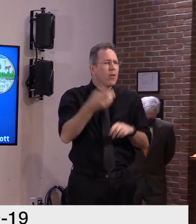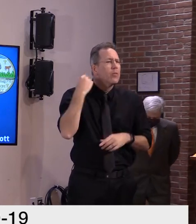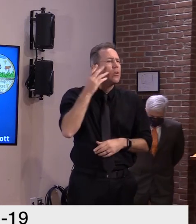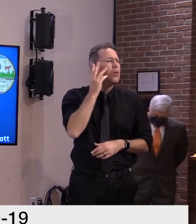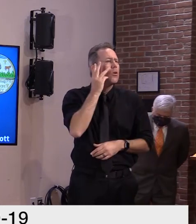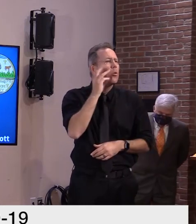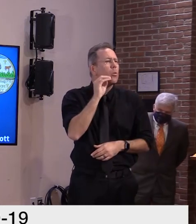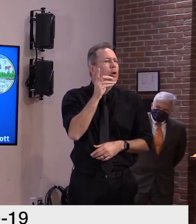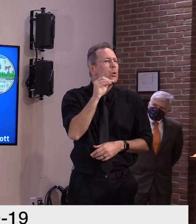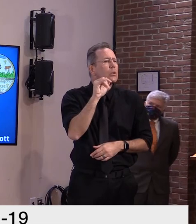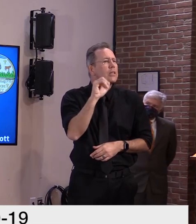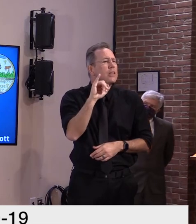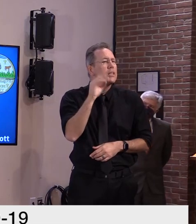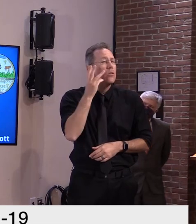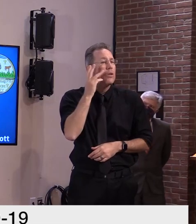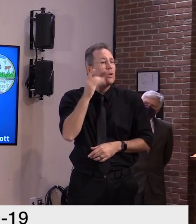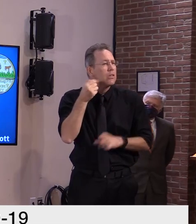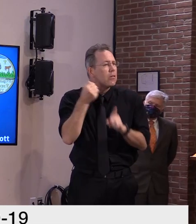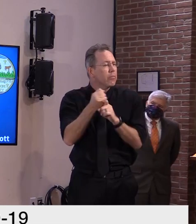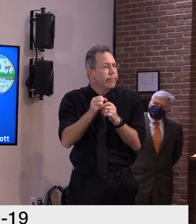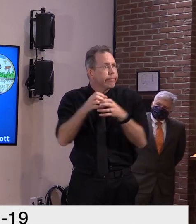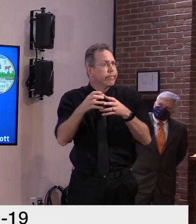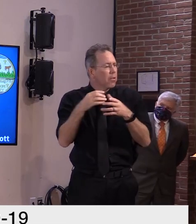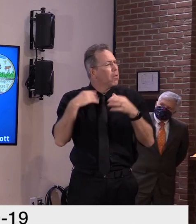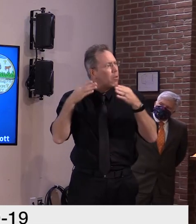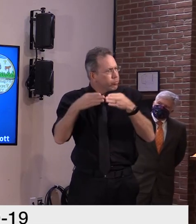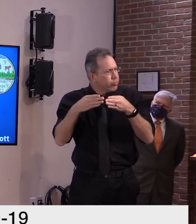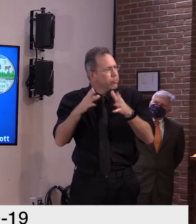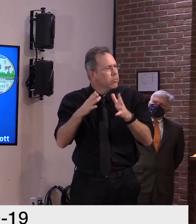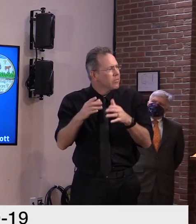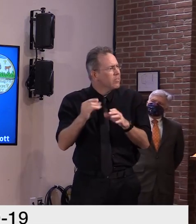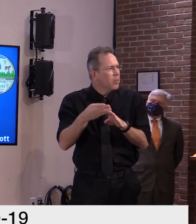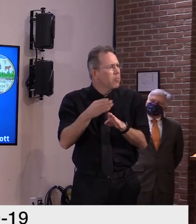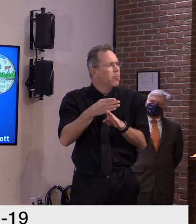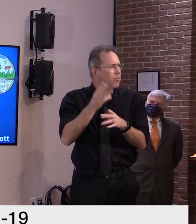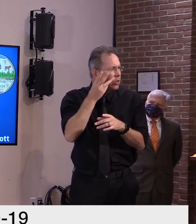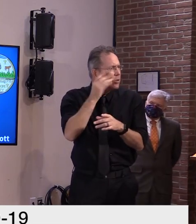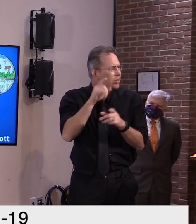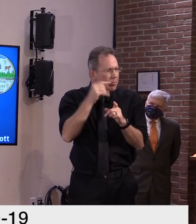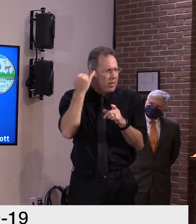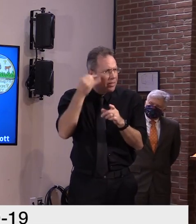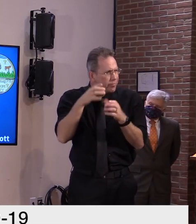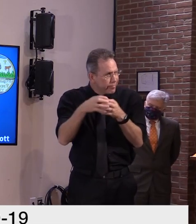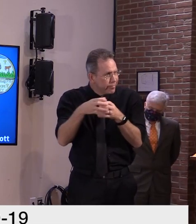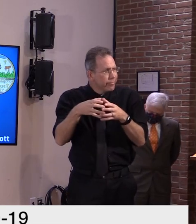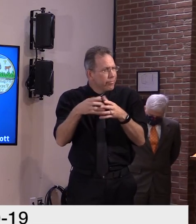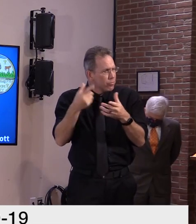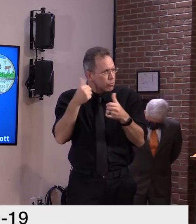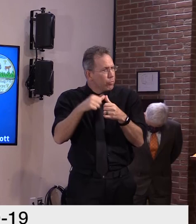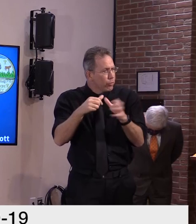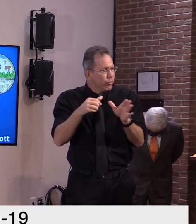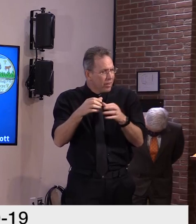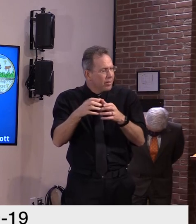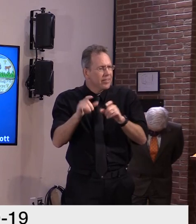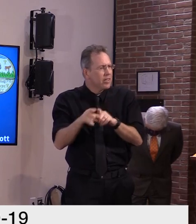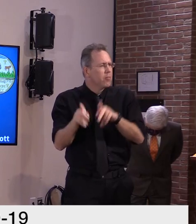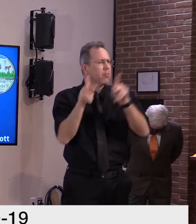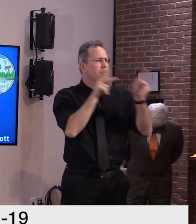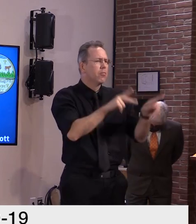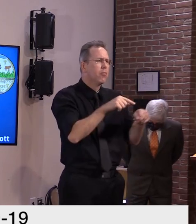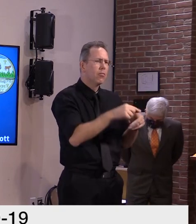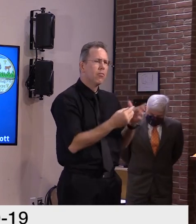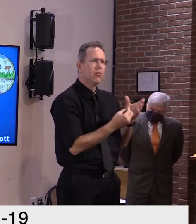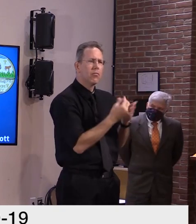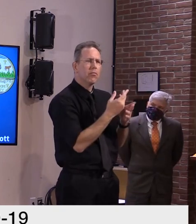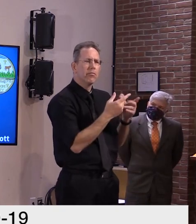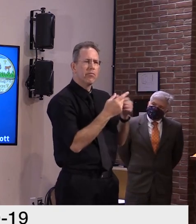with that sort of second peak that we had on our curve, which was the Burlington-Winooski outbreak that had well